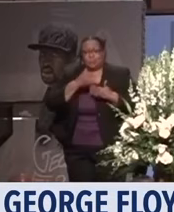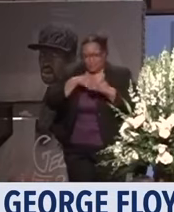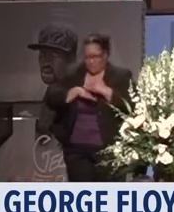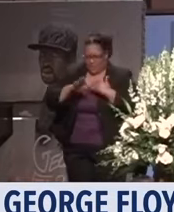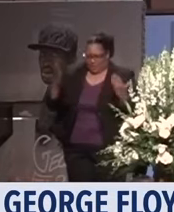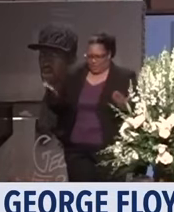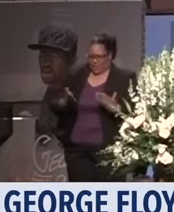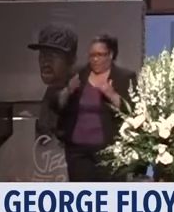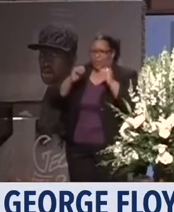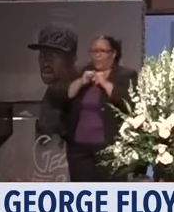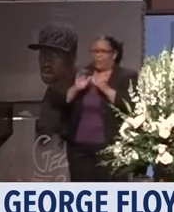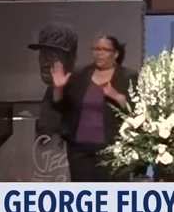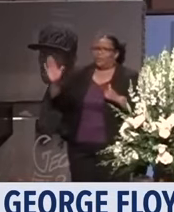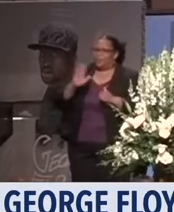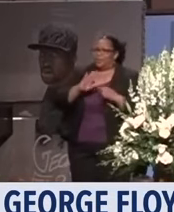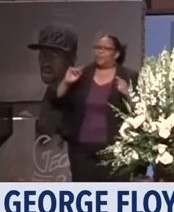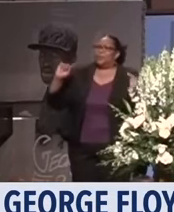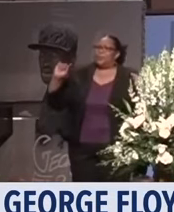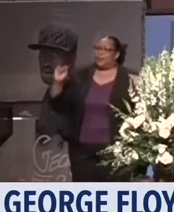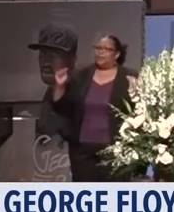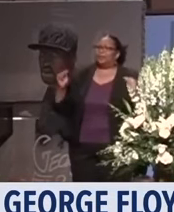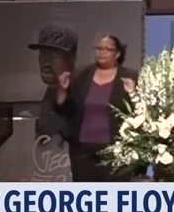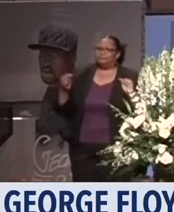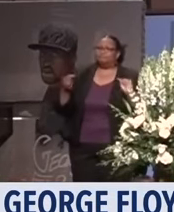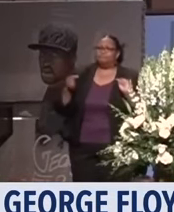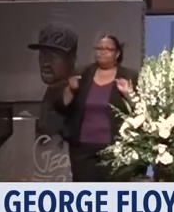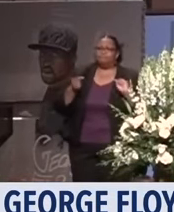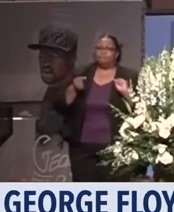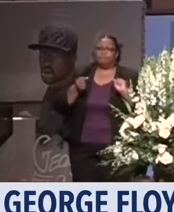You brought your pain.